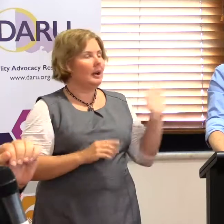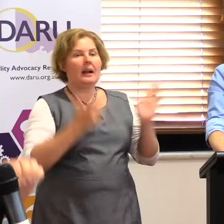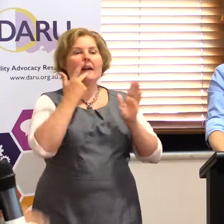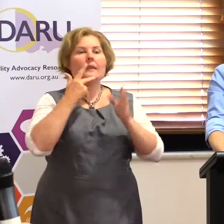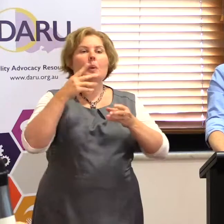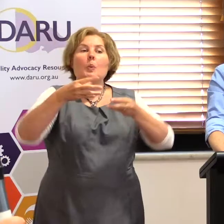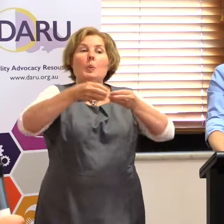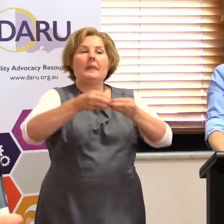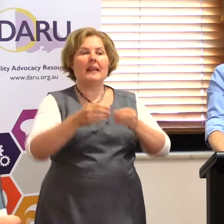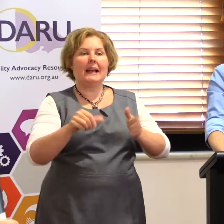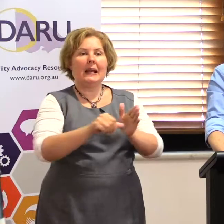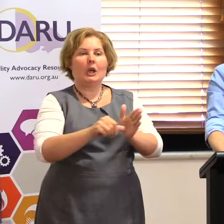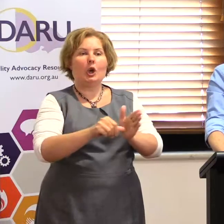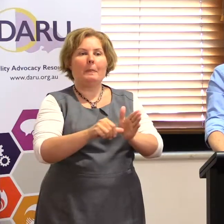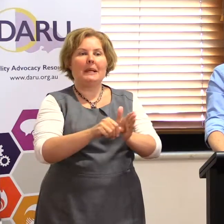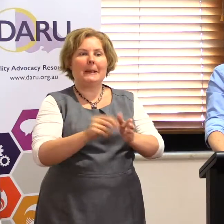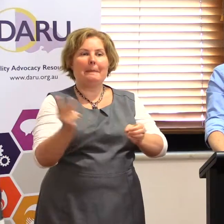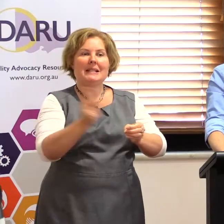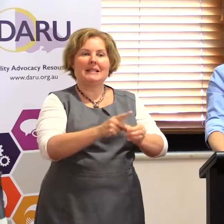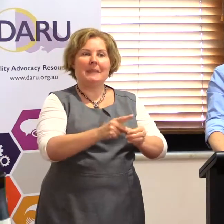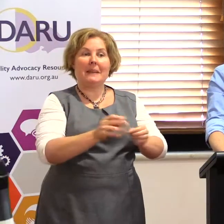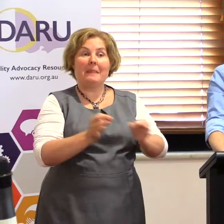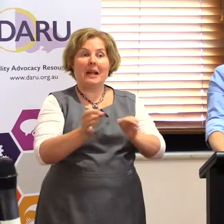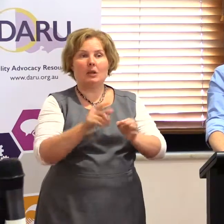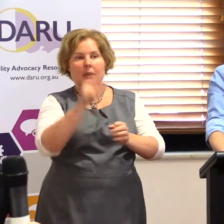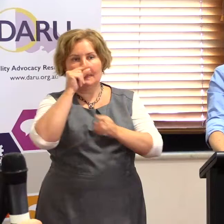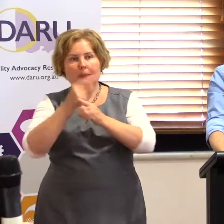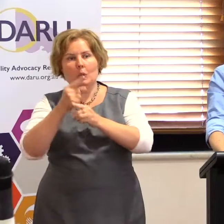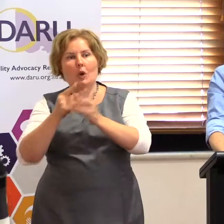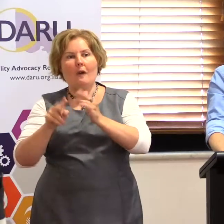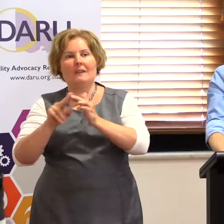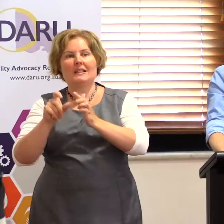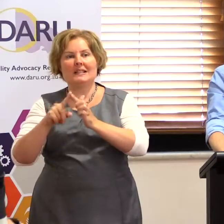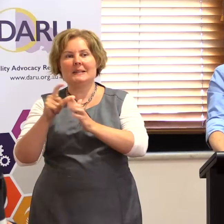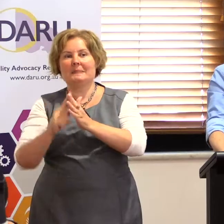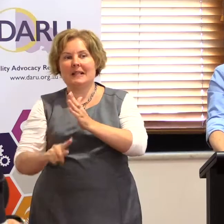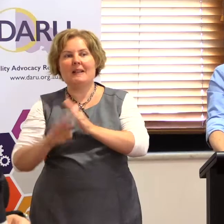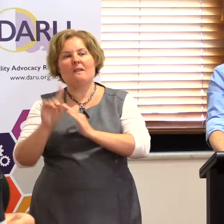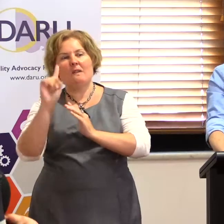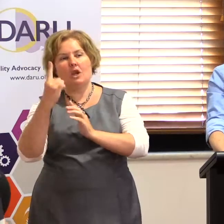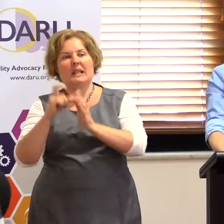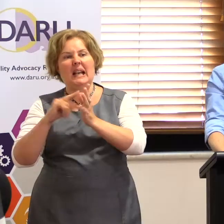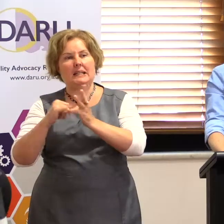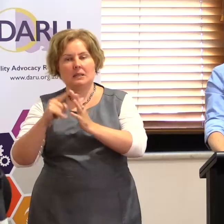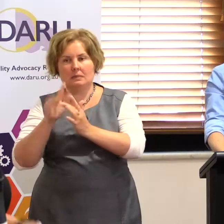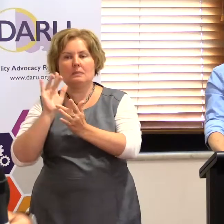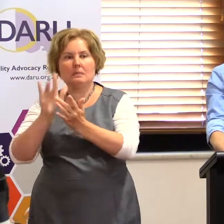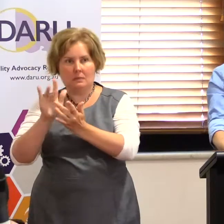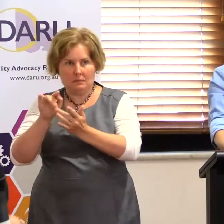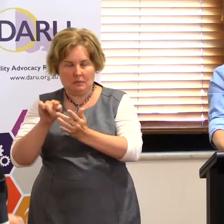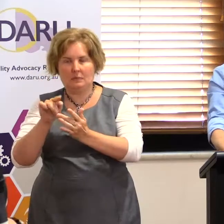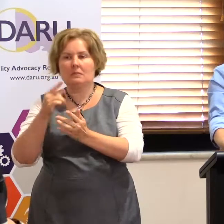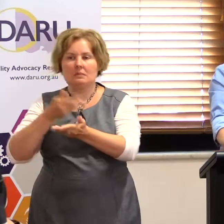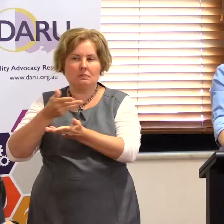economic participation plan, you can talk to the Office for Disability in the first instance, and then we can have a discussion about